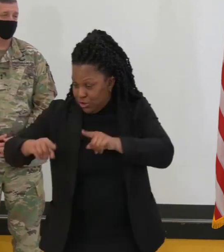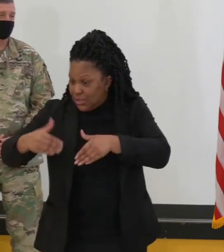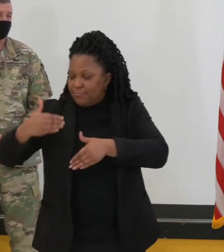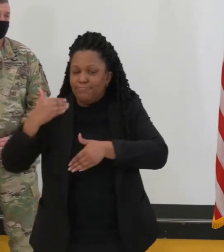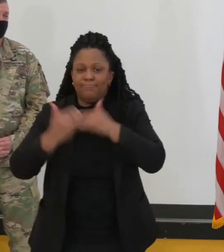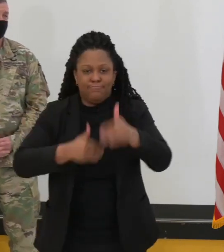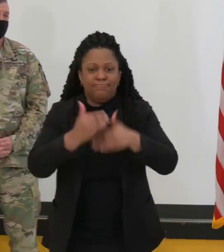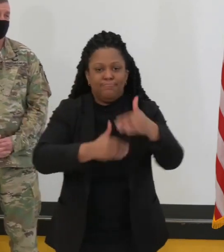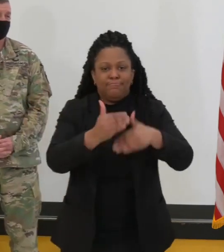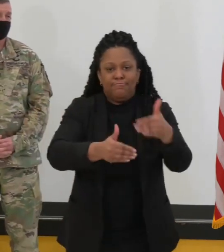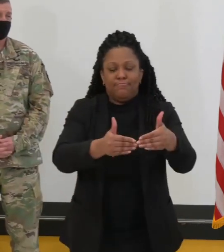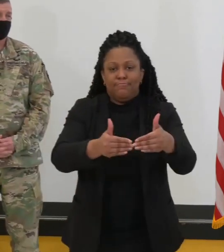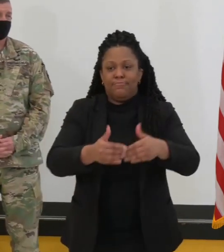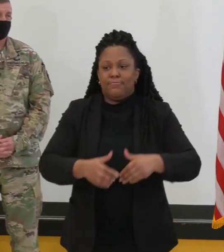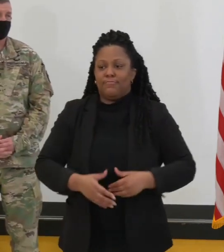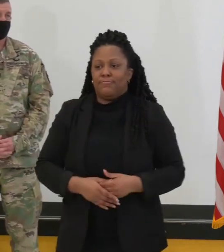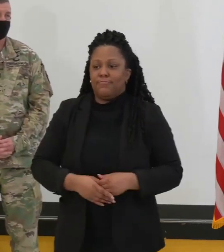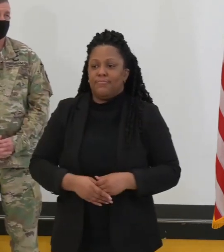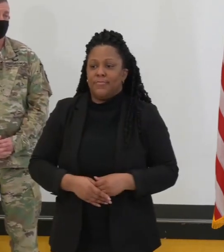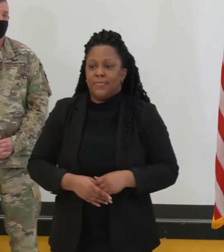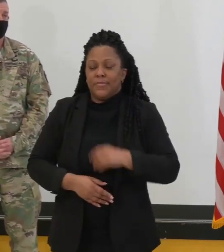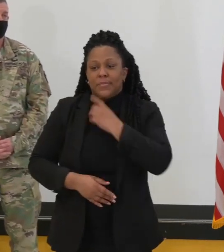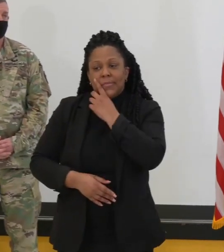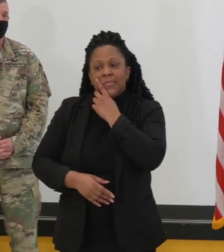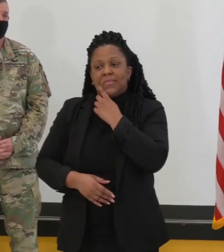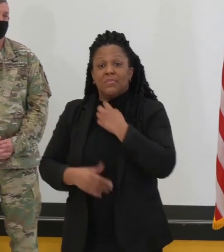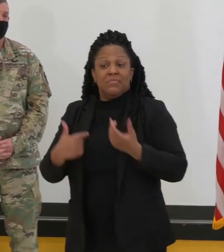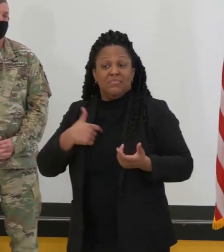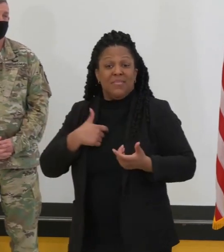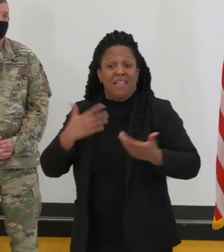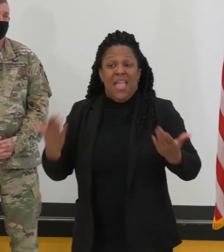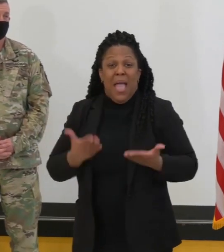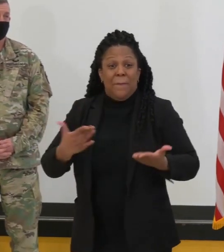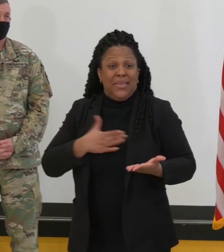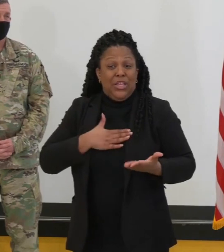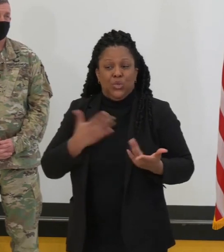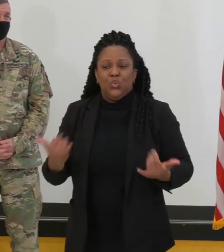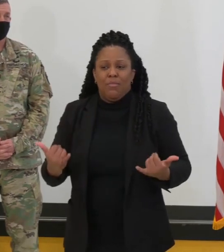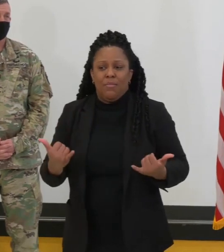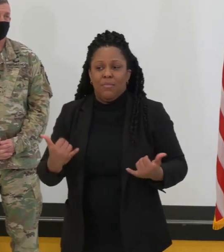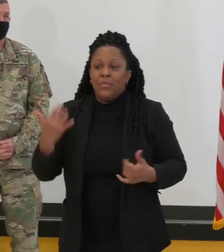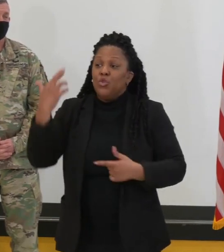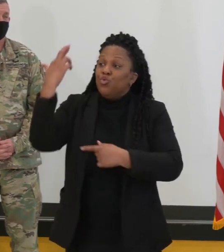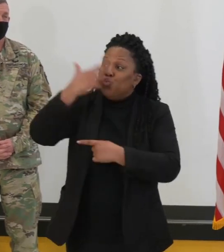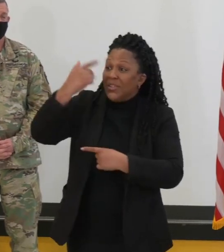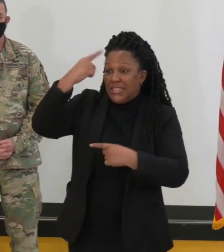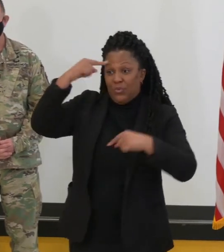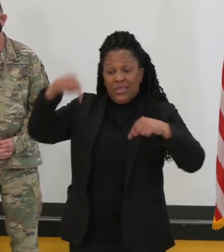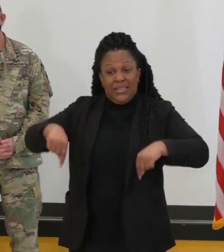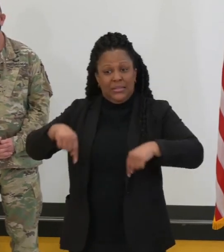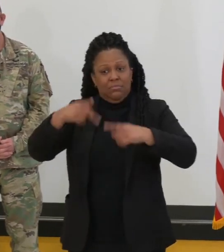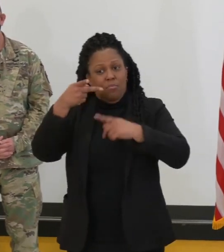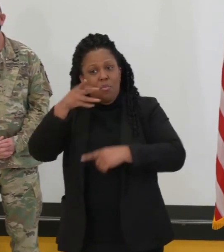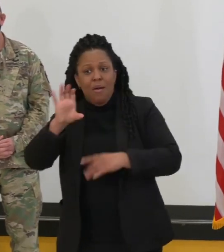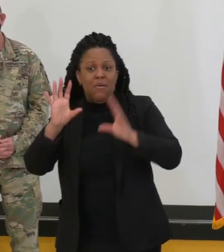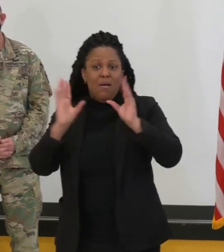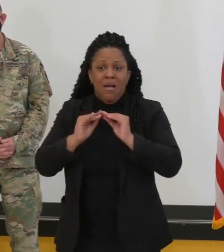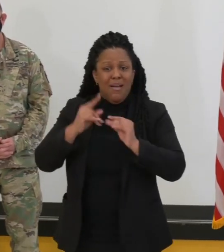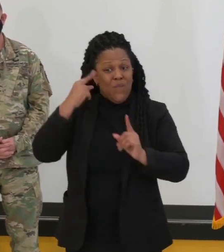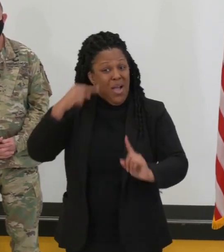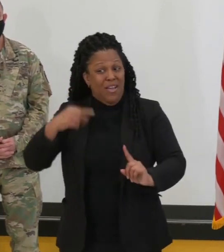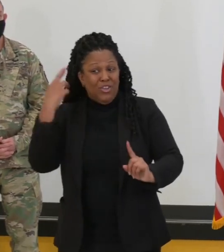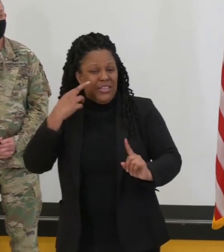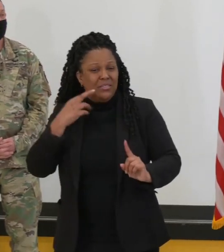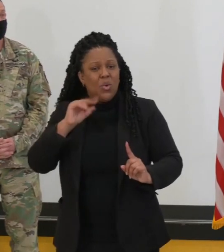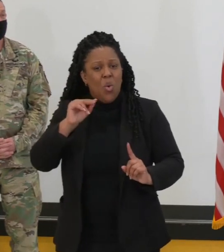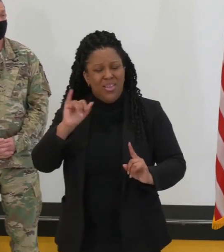here. I'm happy to be here today. Not happy because of the cause of this press conference, but I am happy that this is a vehicle